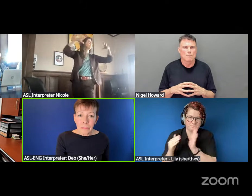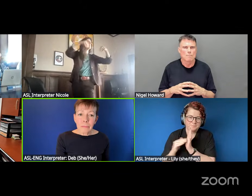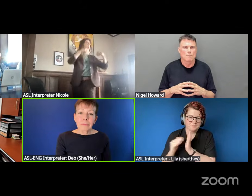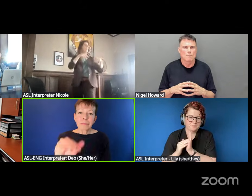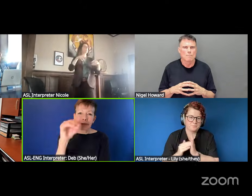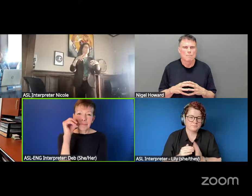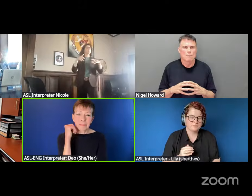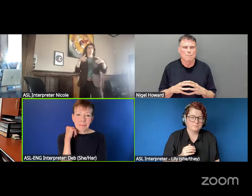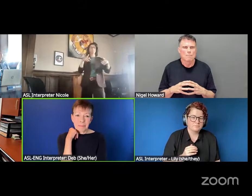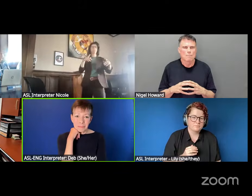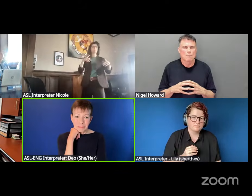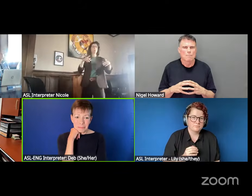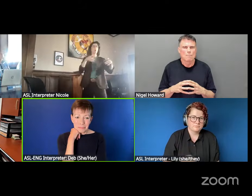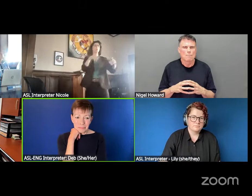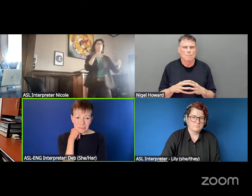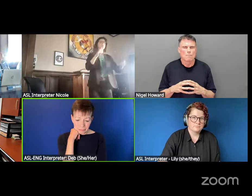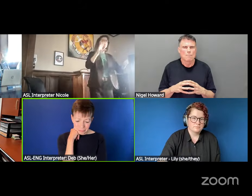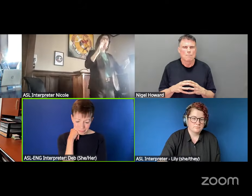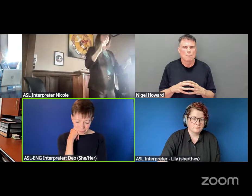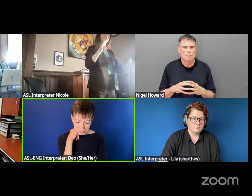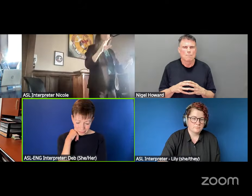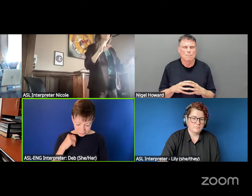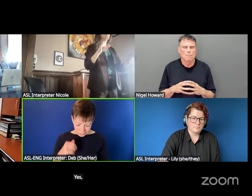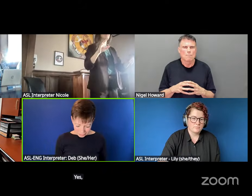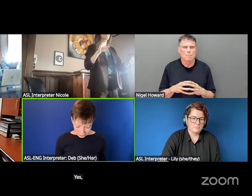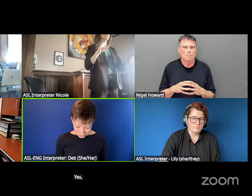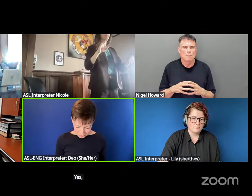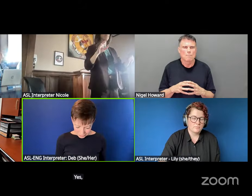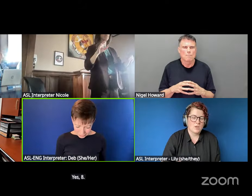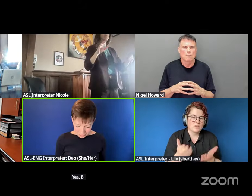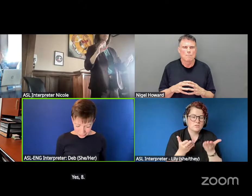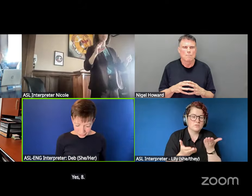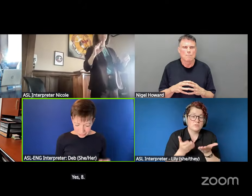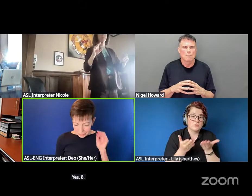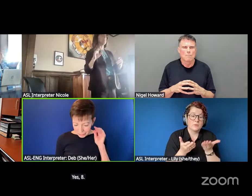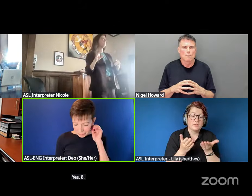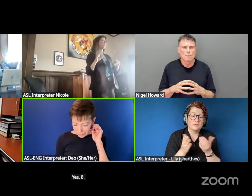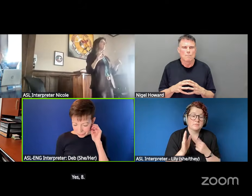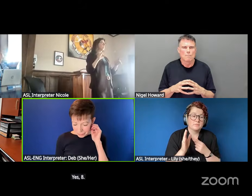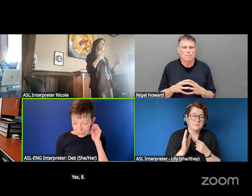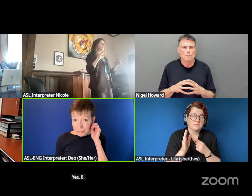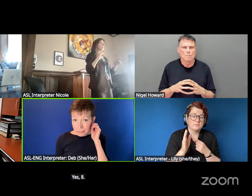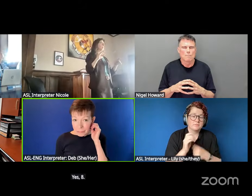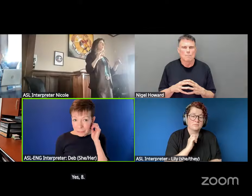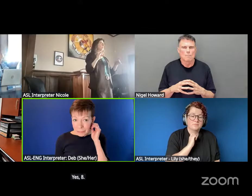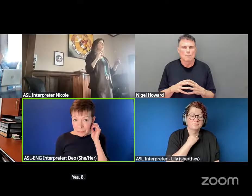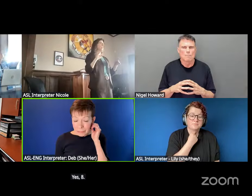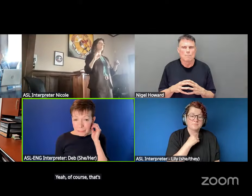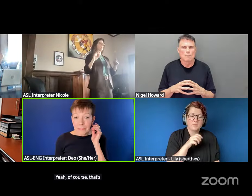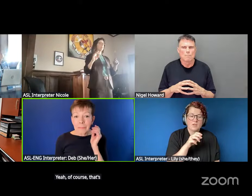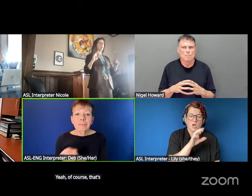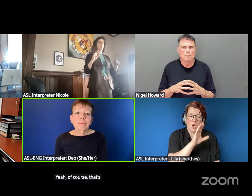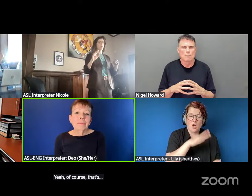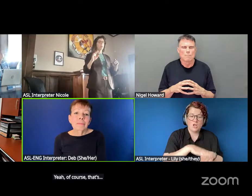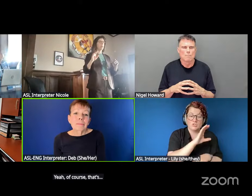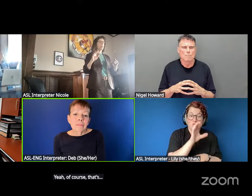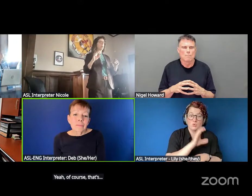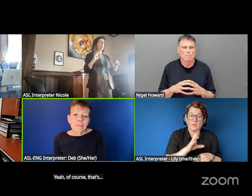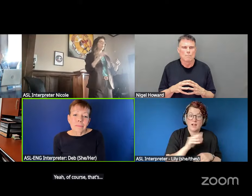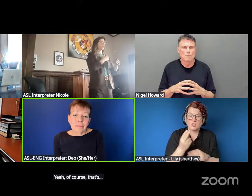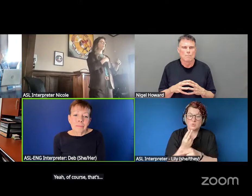Yes. Yeah, that's, yeah, okay.